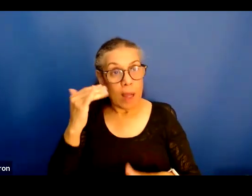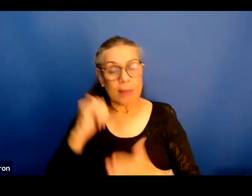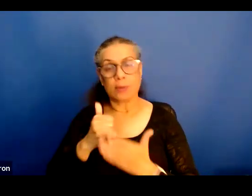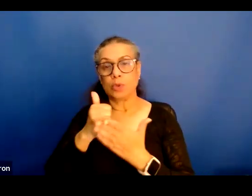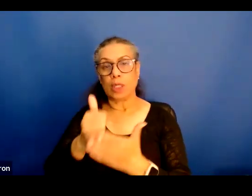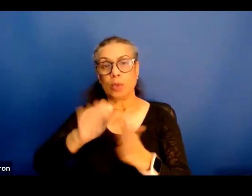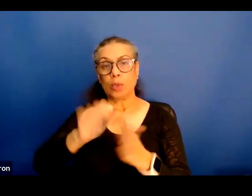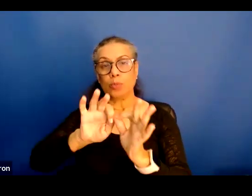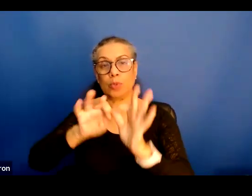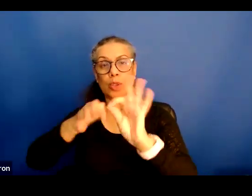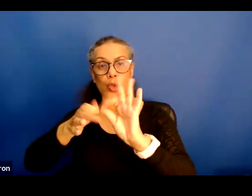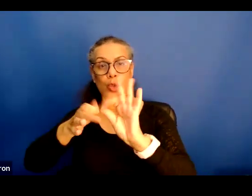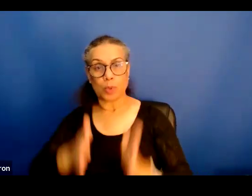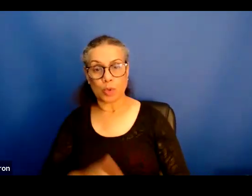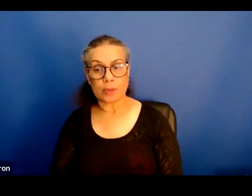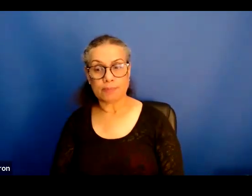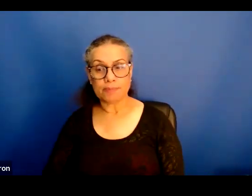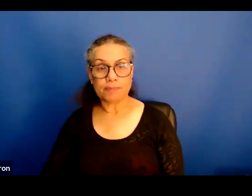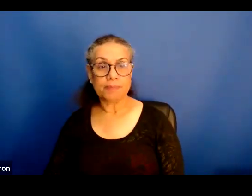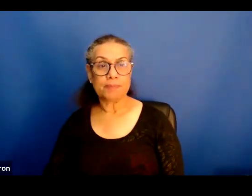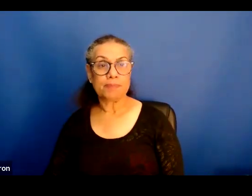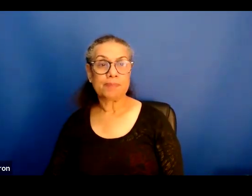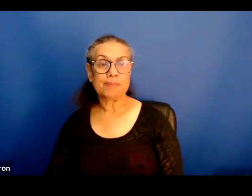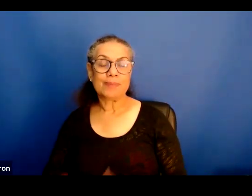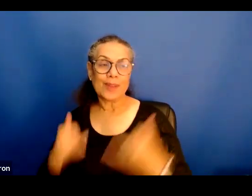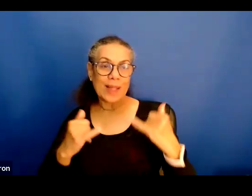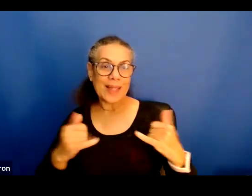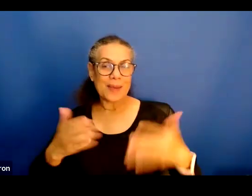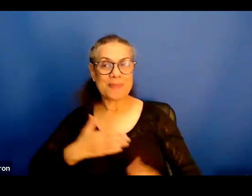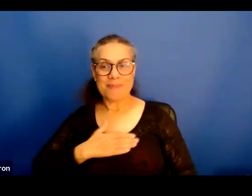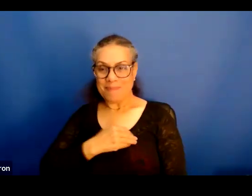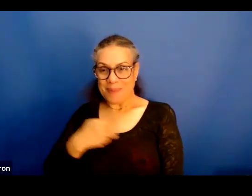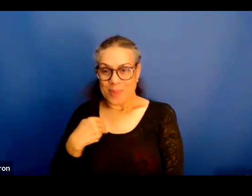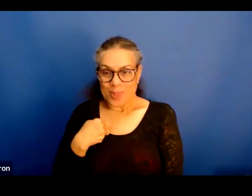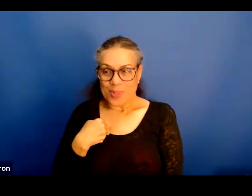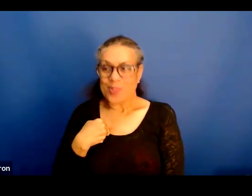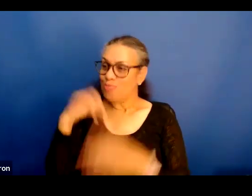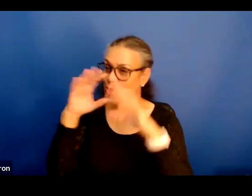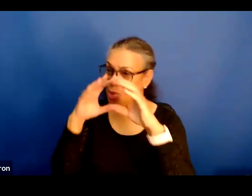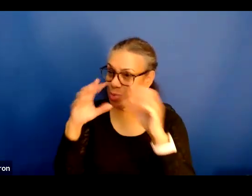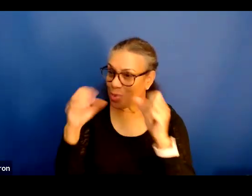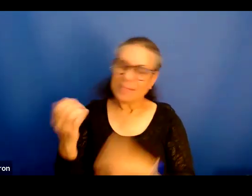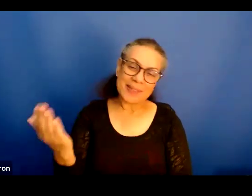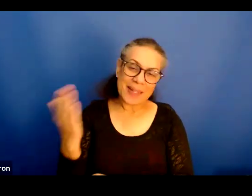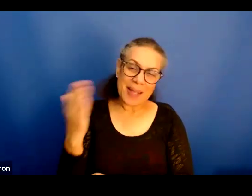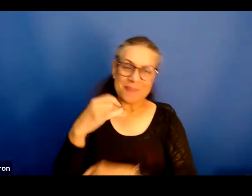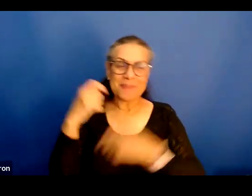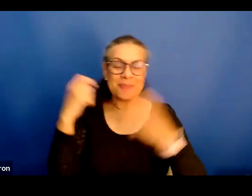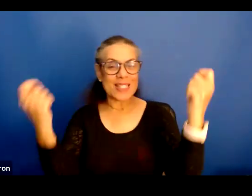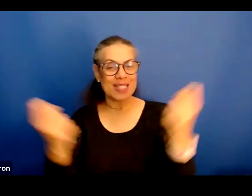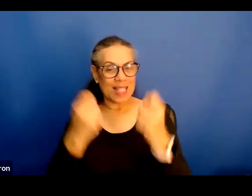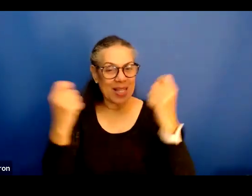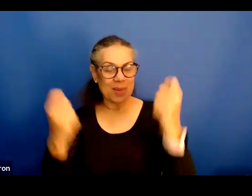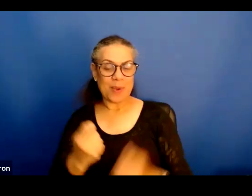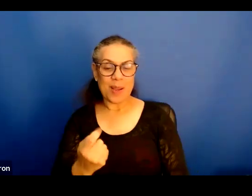interpreters. Okay, I would now like to invite my fellow members and the superintendent to please join me in celebrating